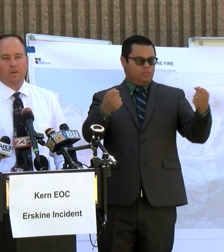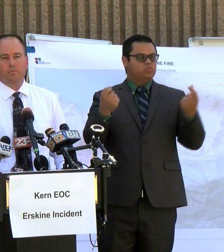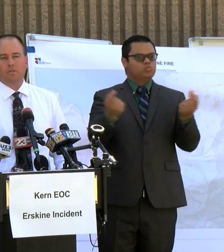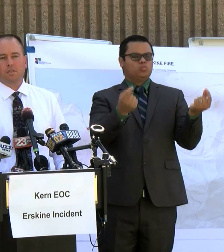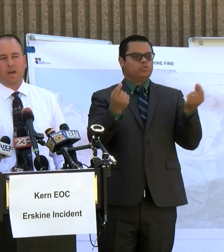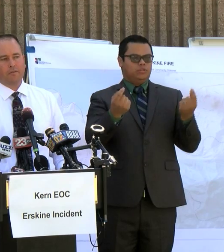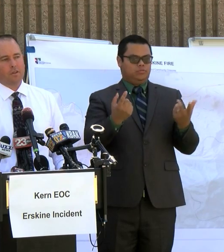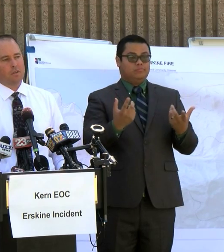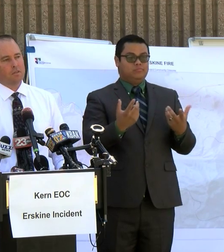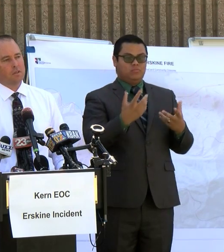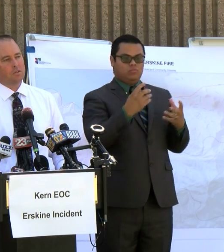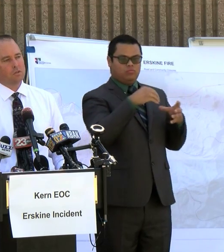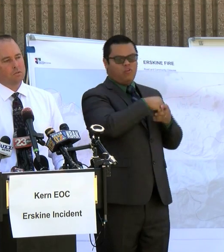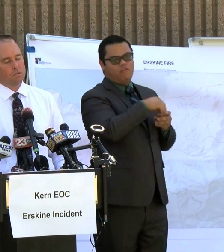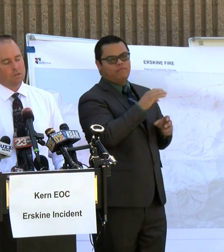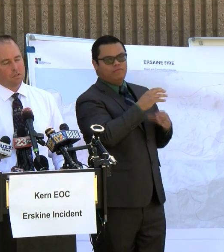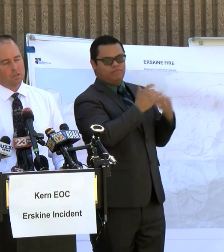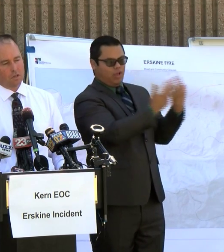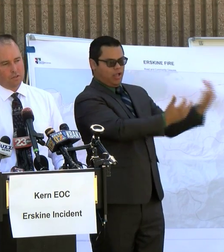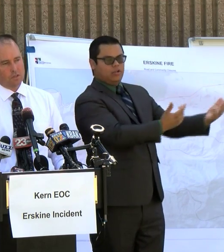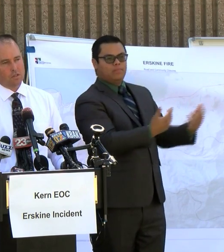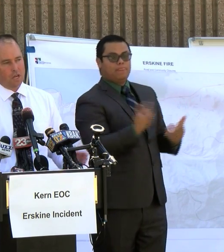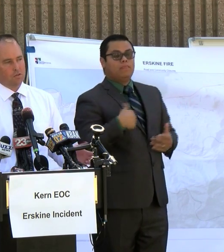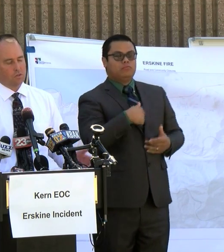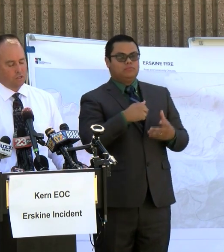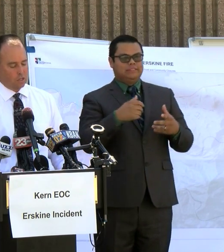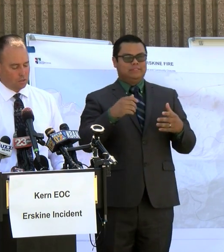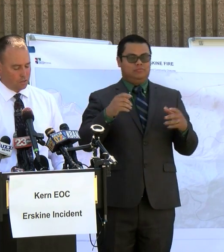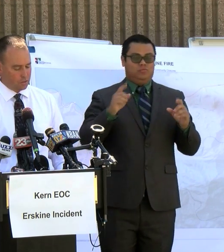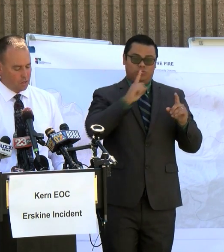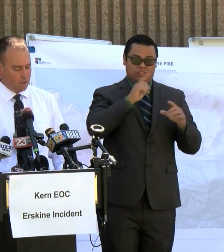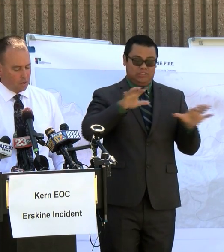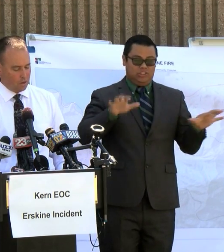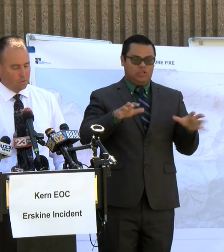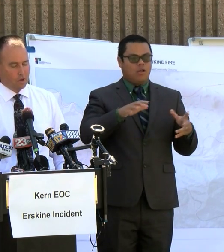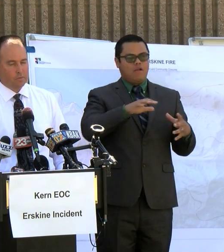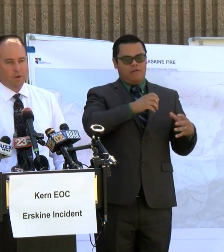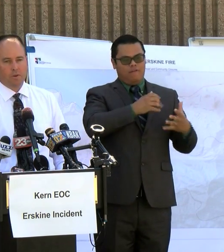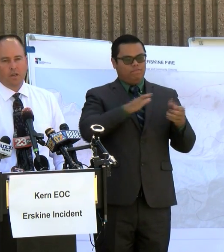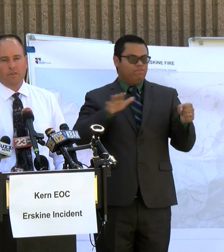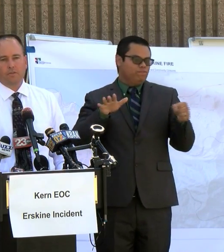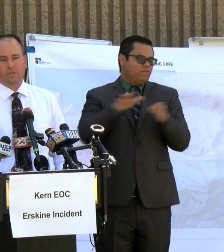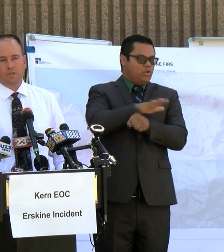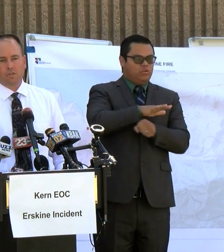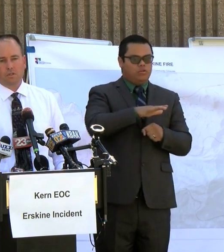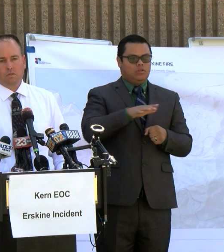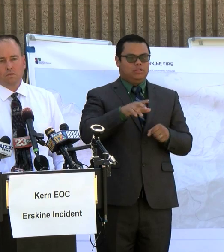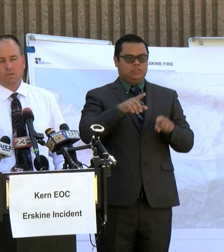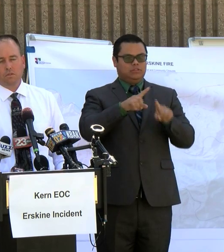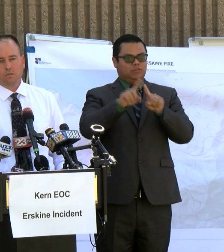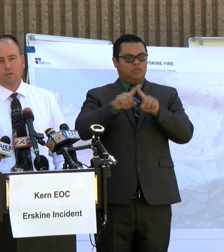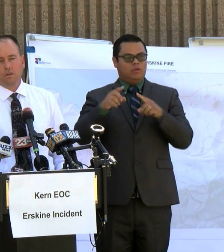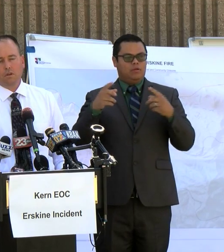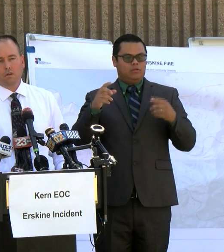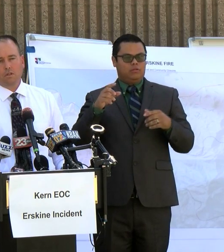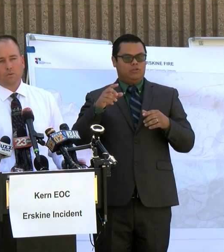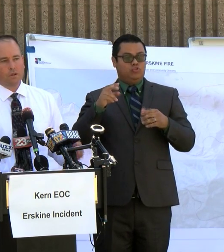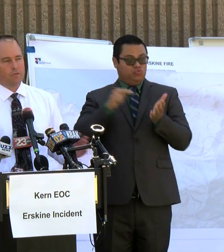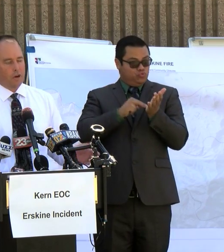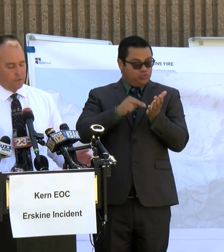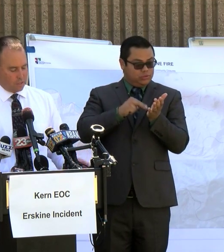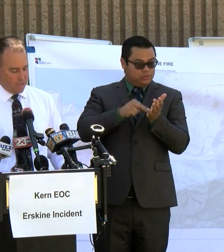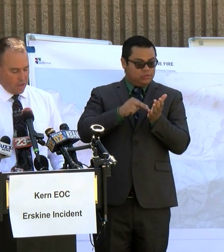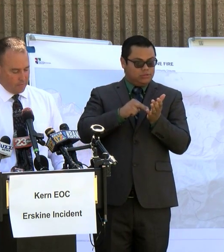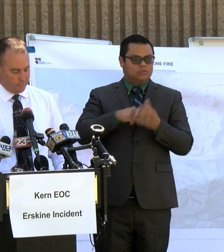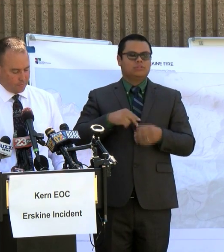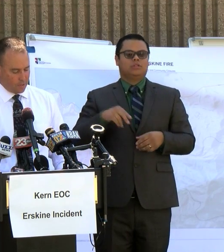morning, we have been staffing the two shelters, the now two shelters, with public health nurses